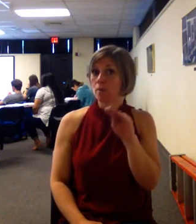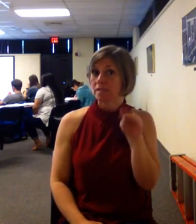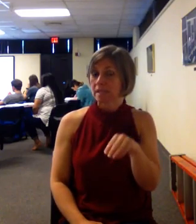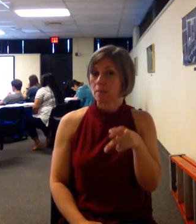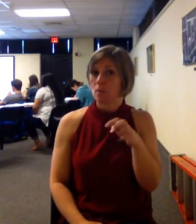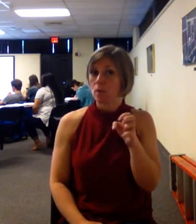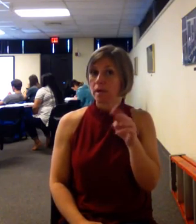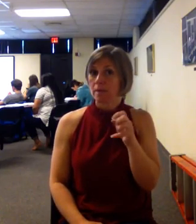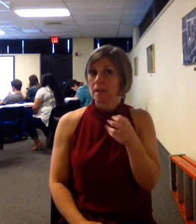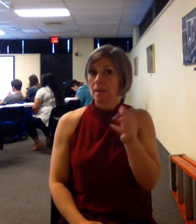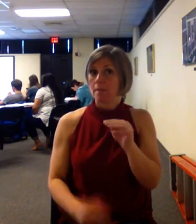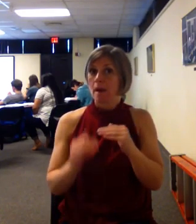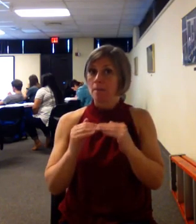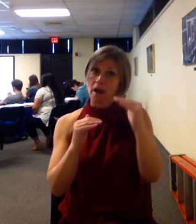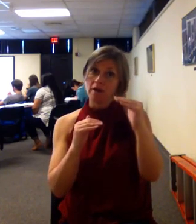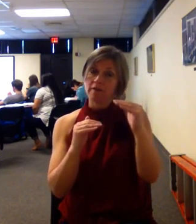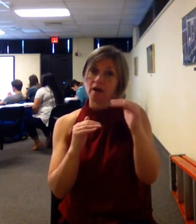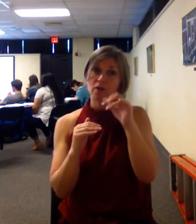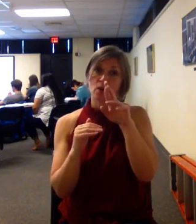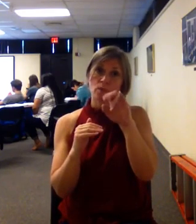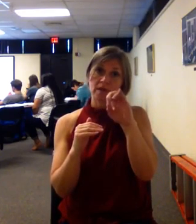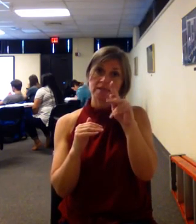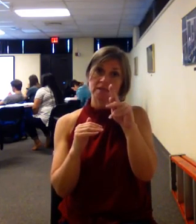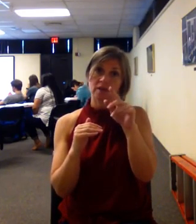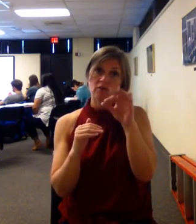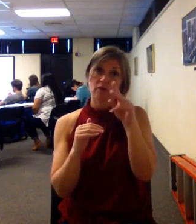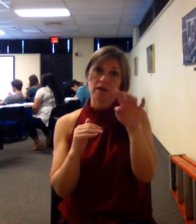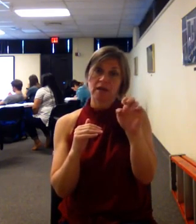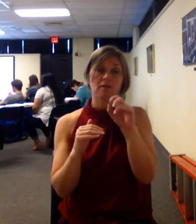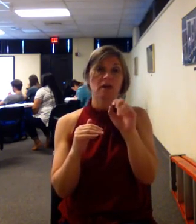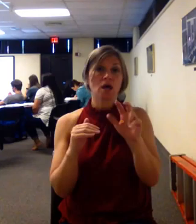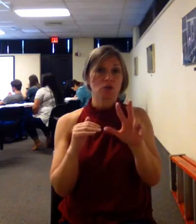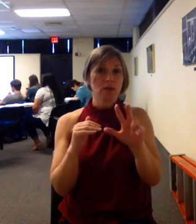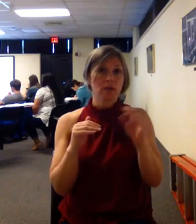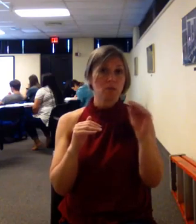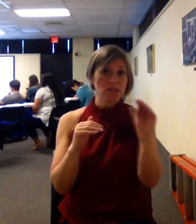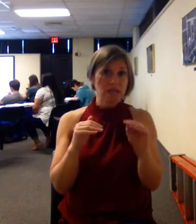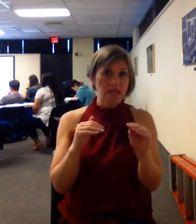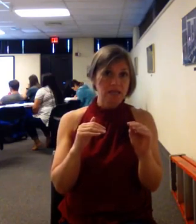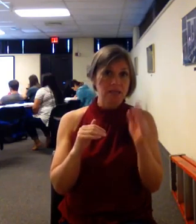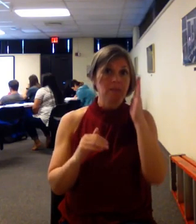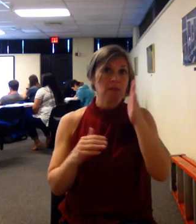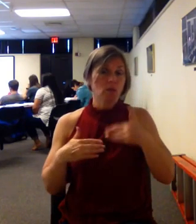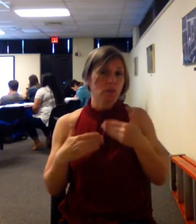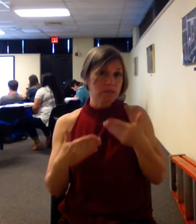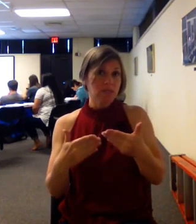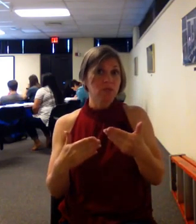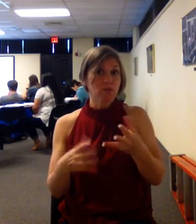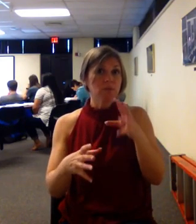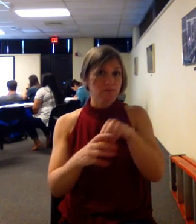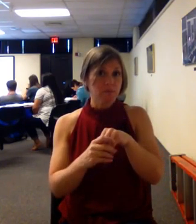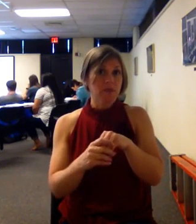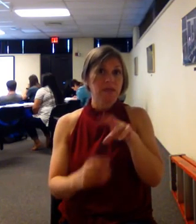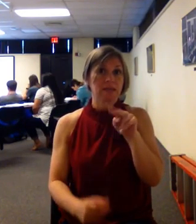premium over and above the risk-free of 3% in order to be willing to participate in Netflix. So